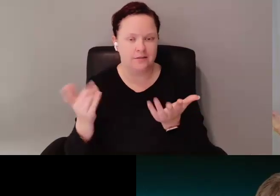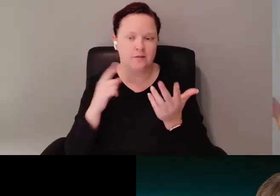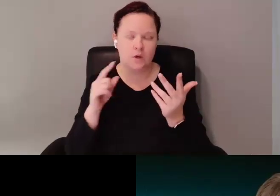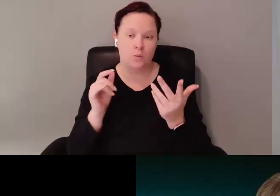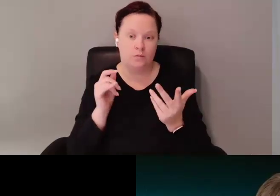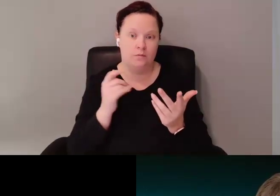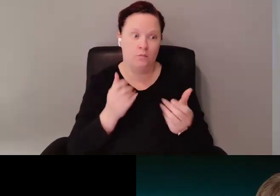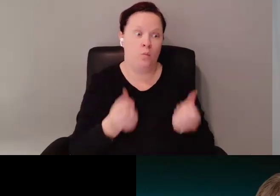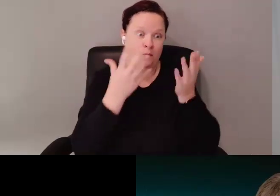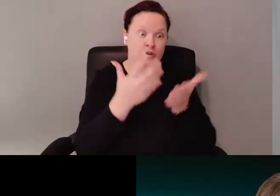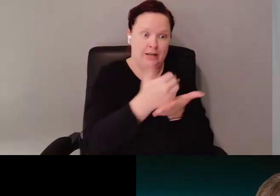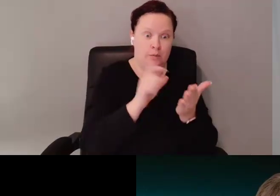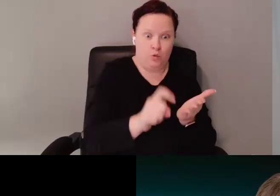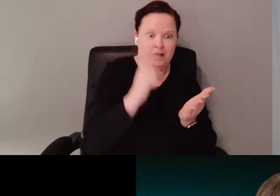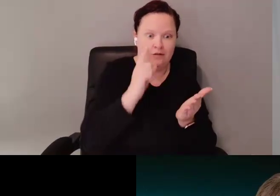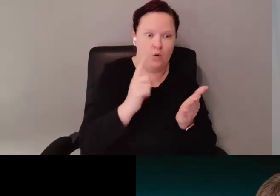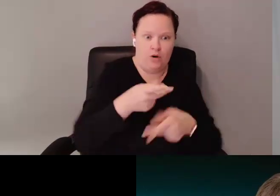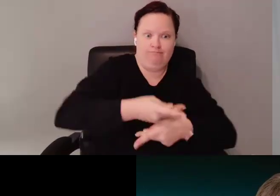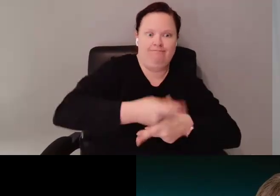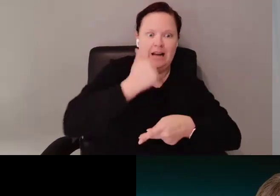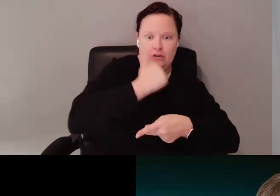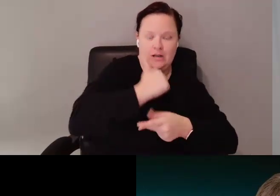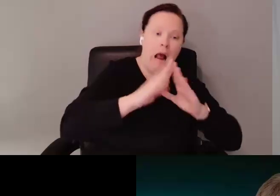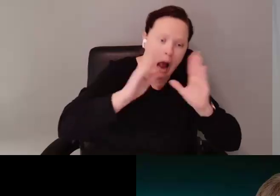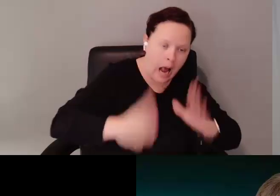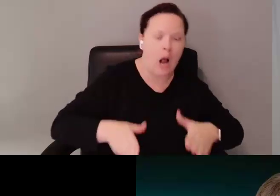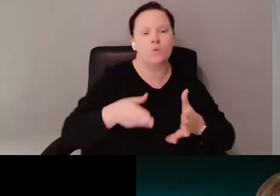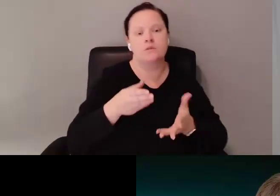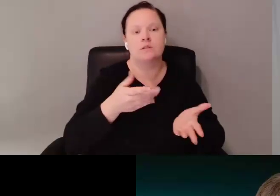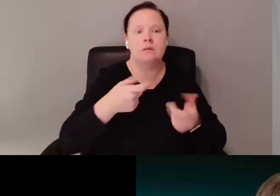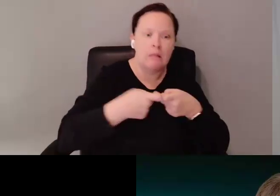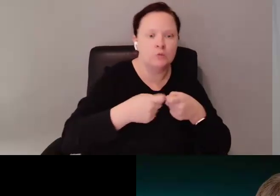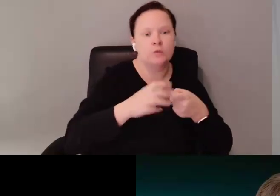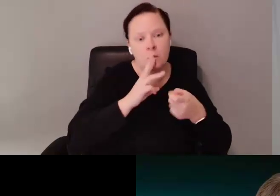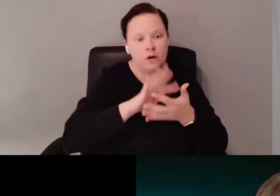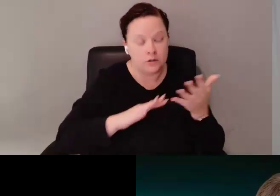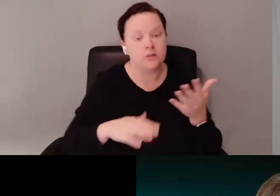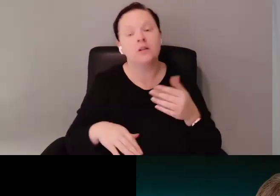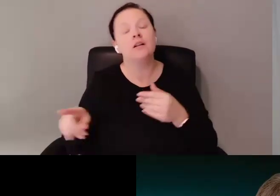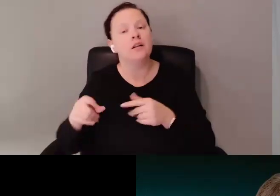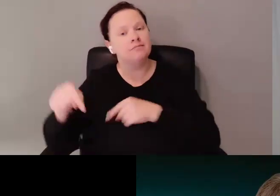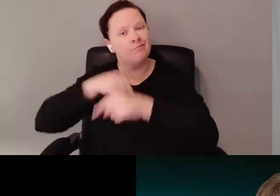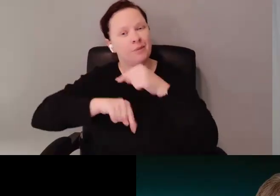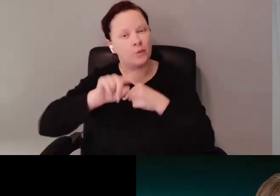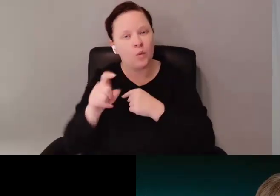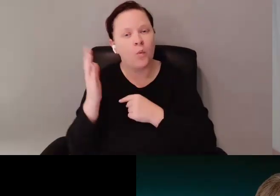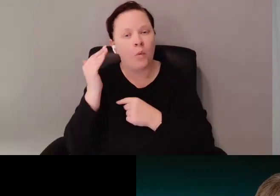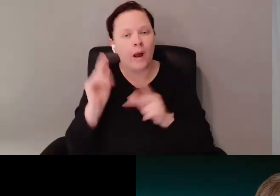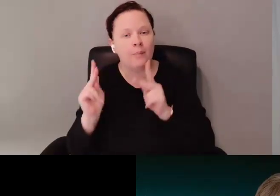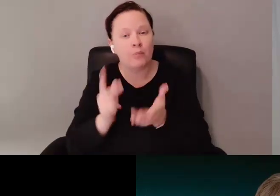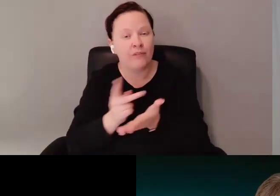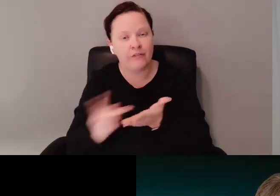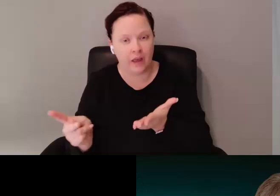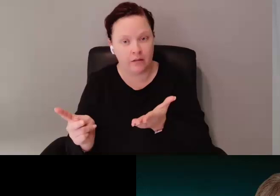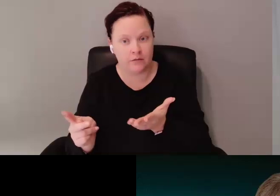That's one of the reasons. So going back to that question of like, why do a lot of businesses fail? They just have these expectations